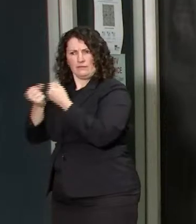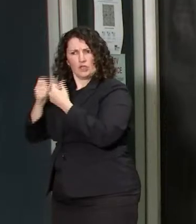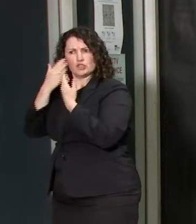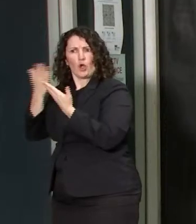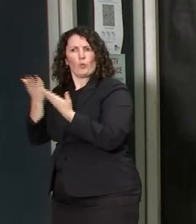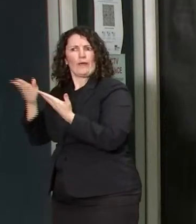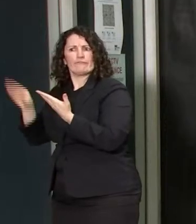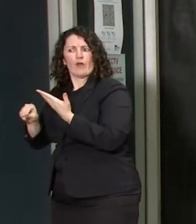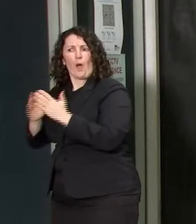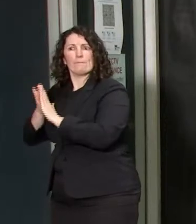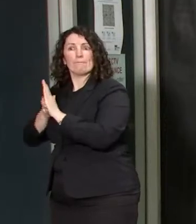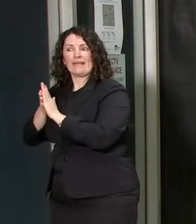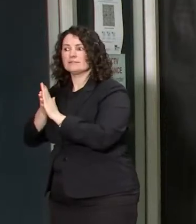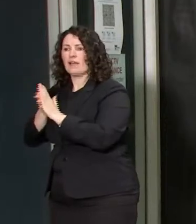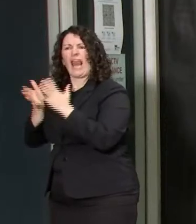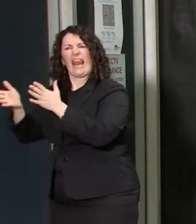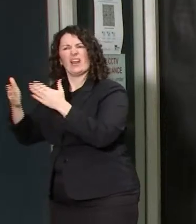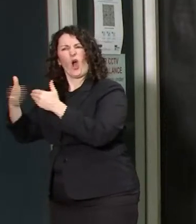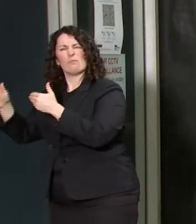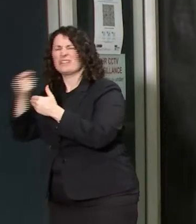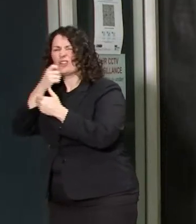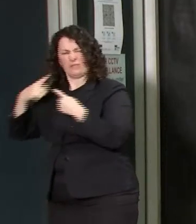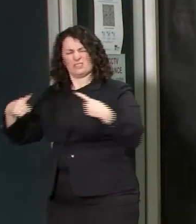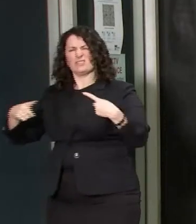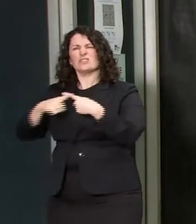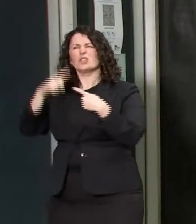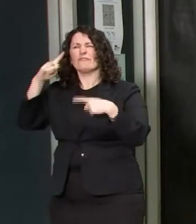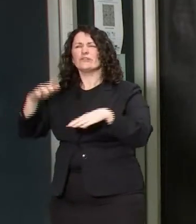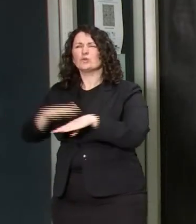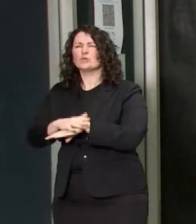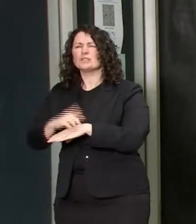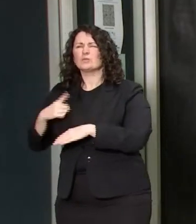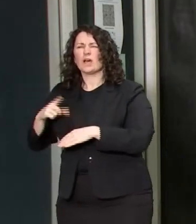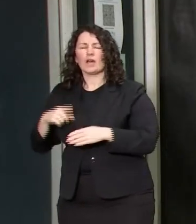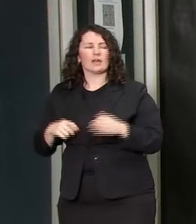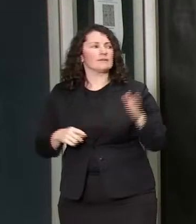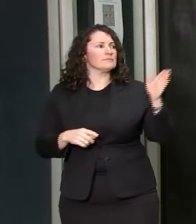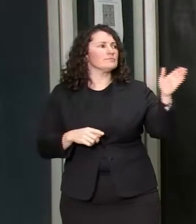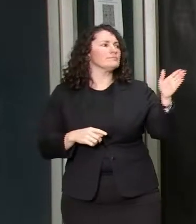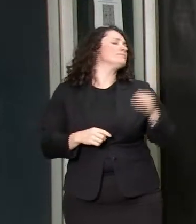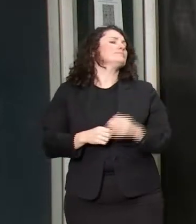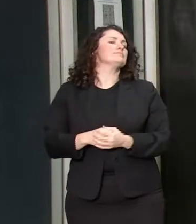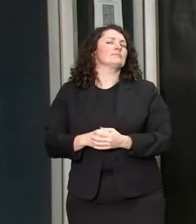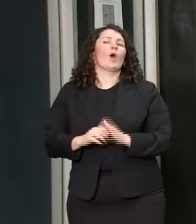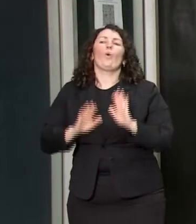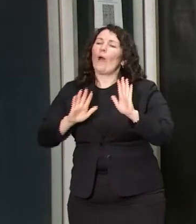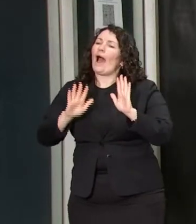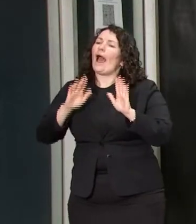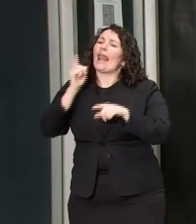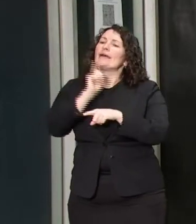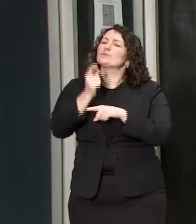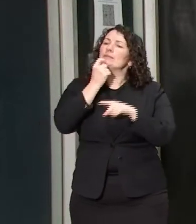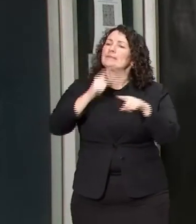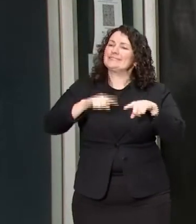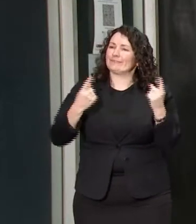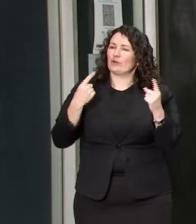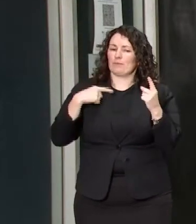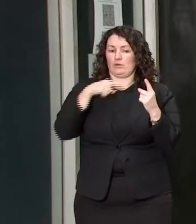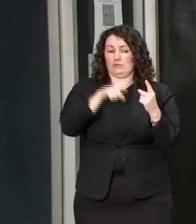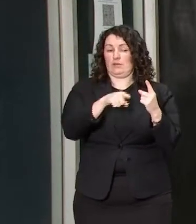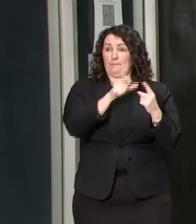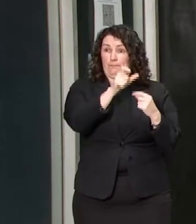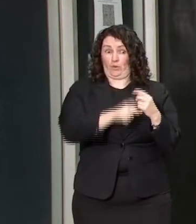Delta variant mystery cases that we didn't know where the first case might have been. We've now identified that first case, so there's